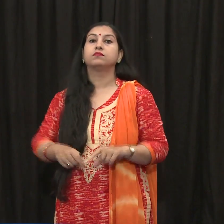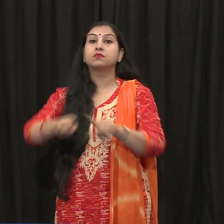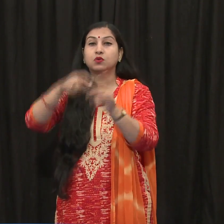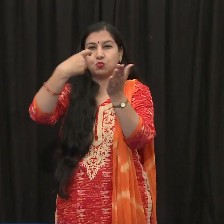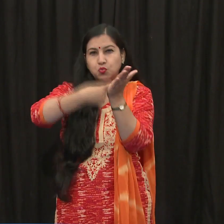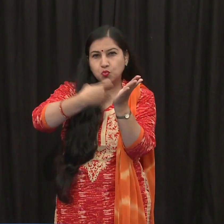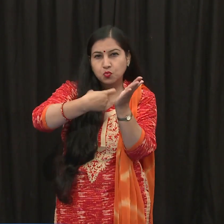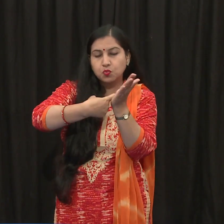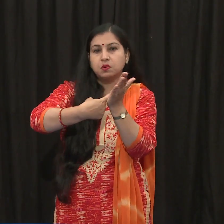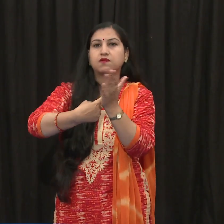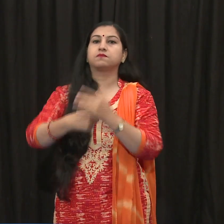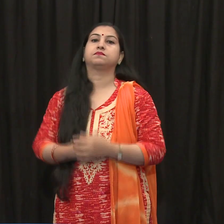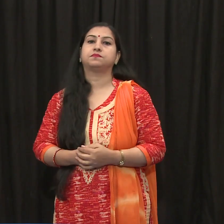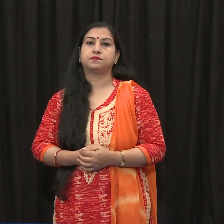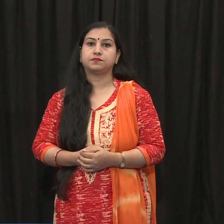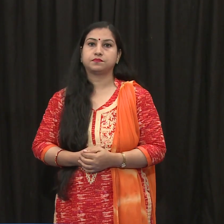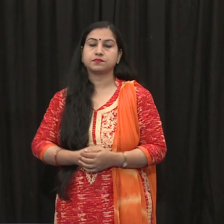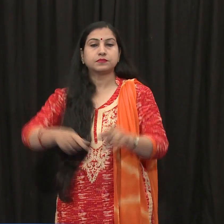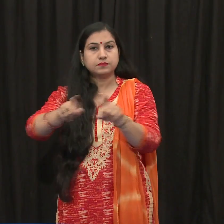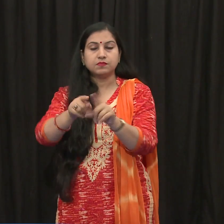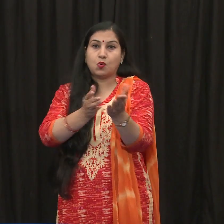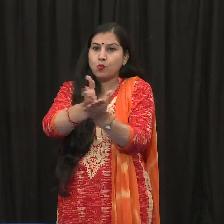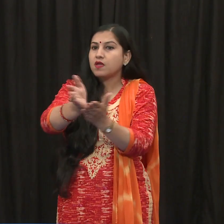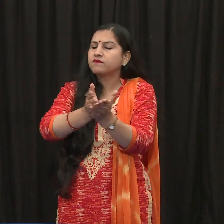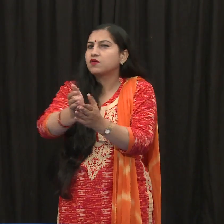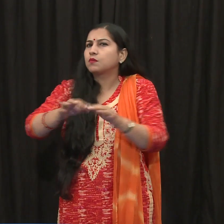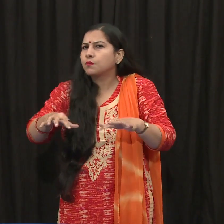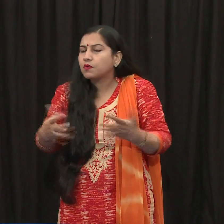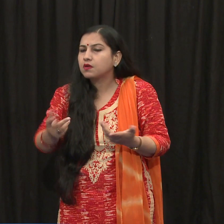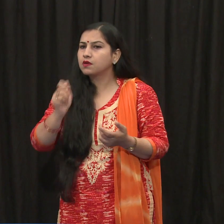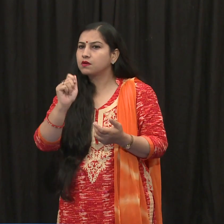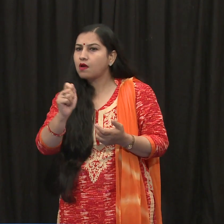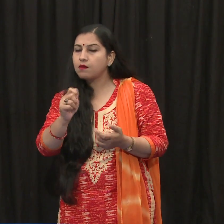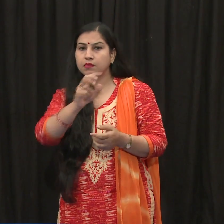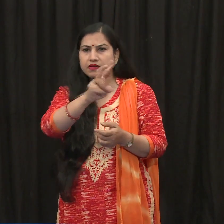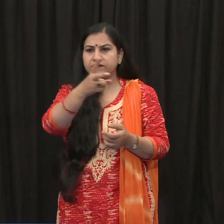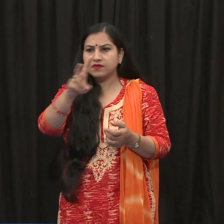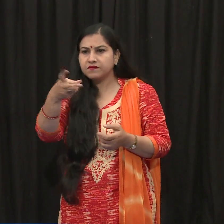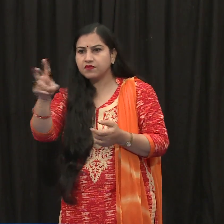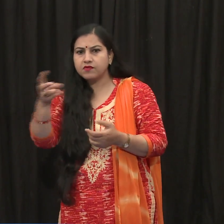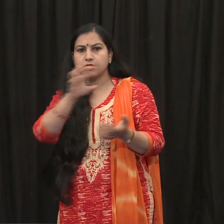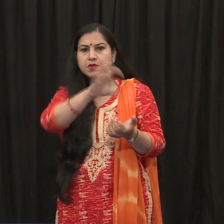rules, and procedure for the working of different institutions.